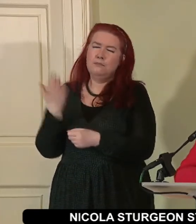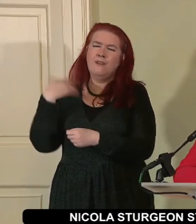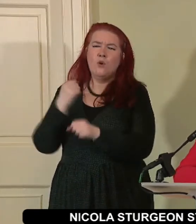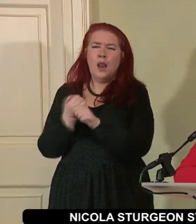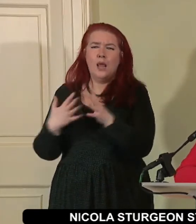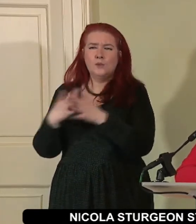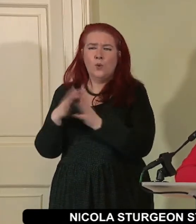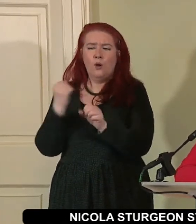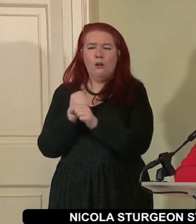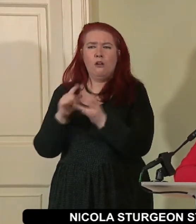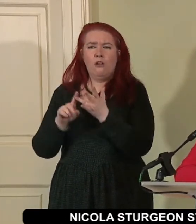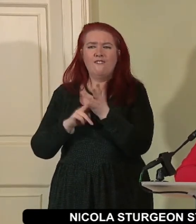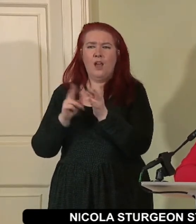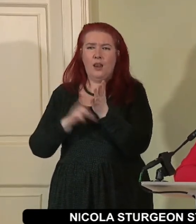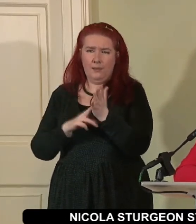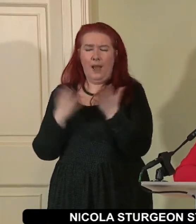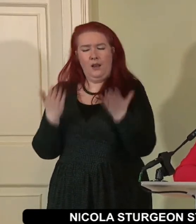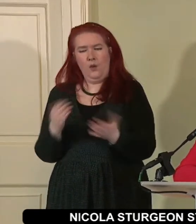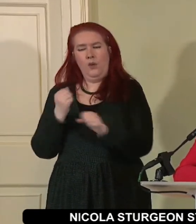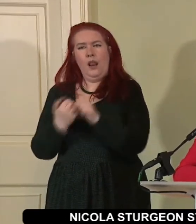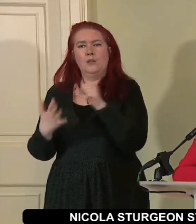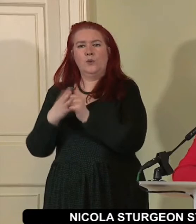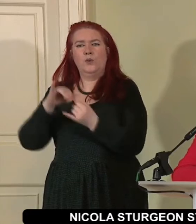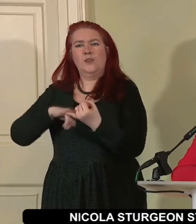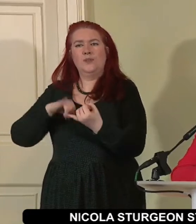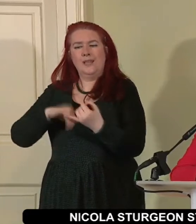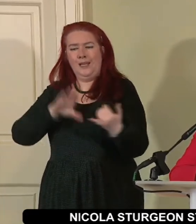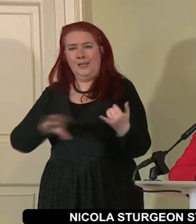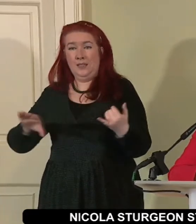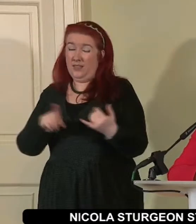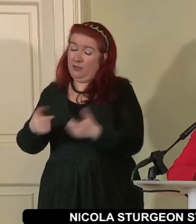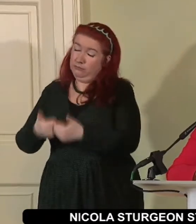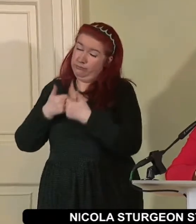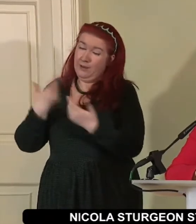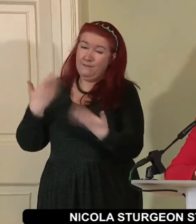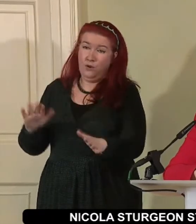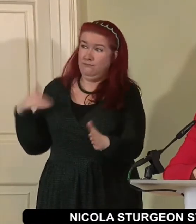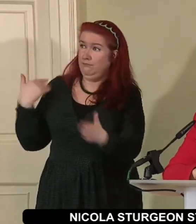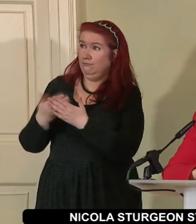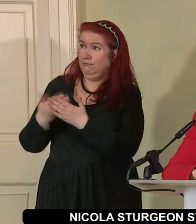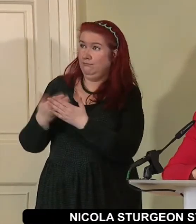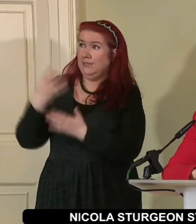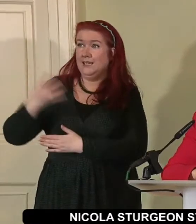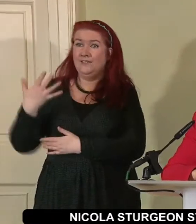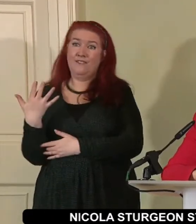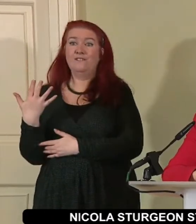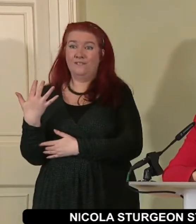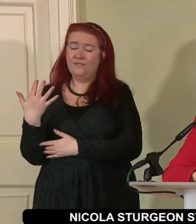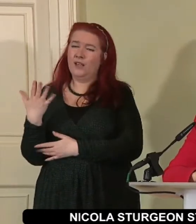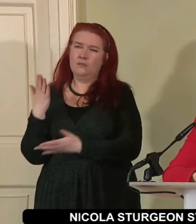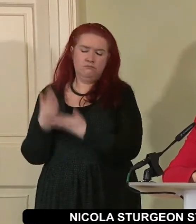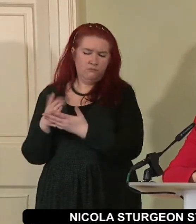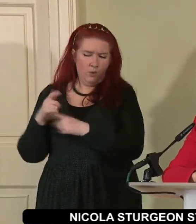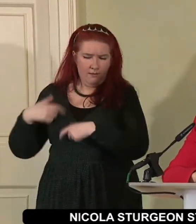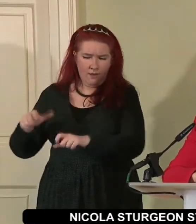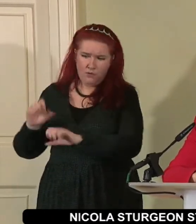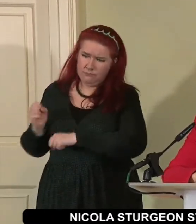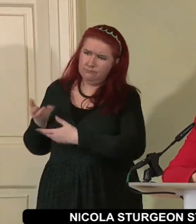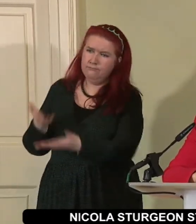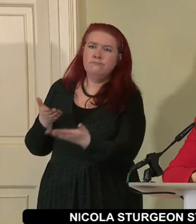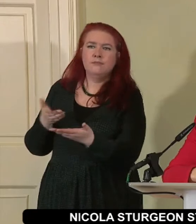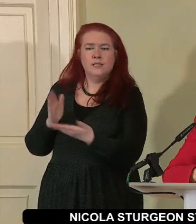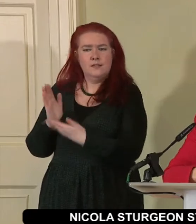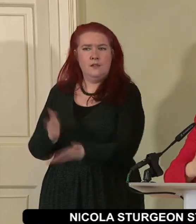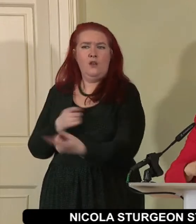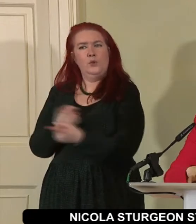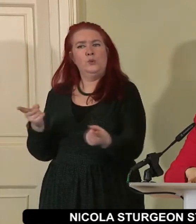now Glasgow South Side, that have literally been by my side since 1995. And I look forward to continuing to serve my constituency to the best of